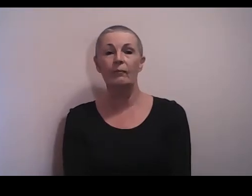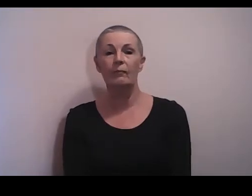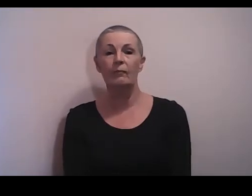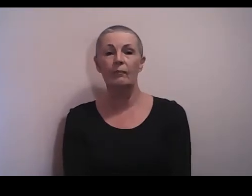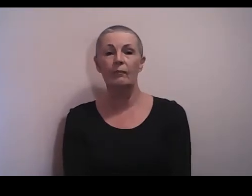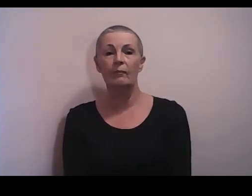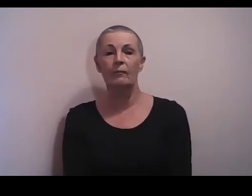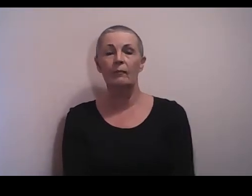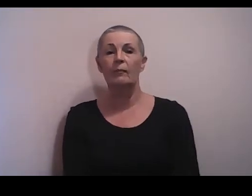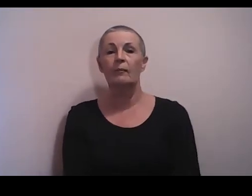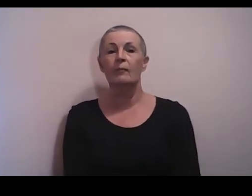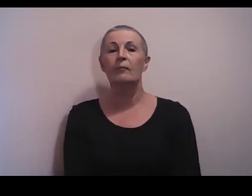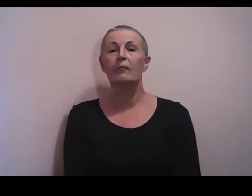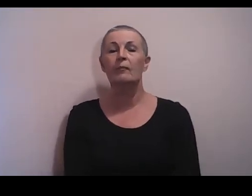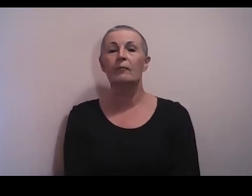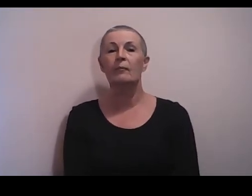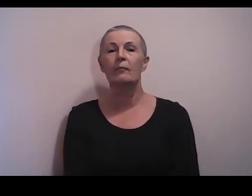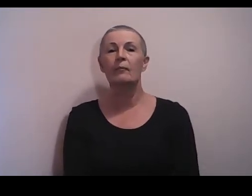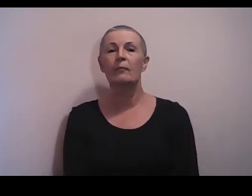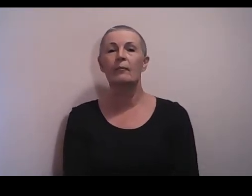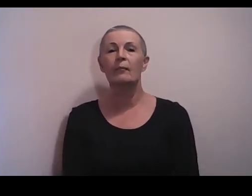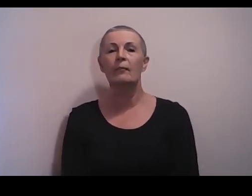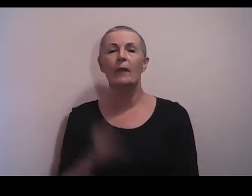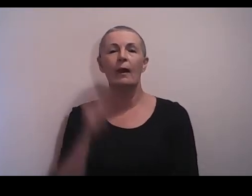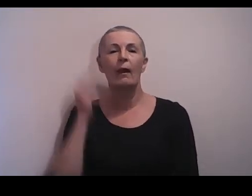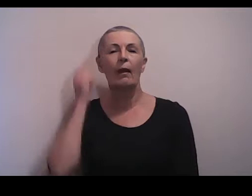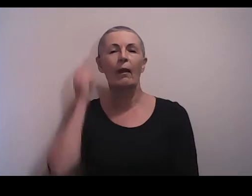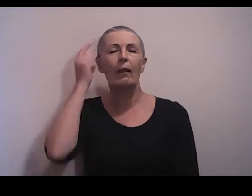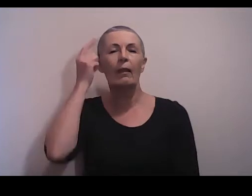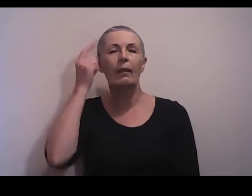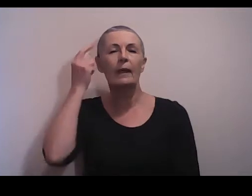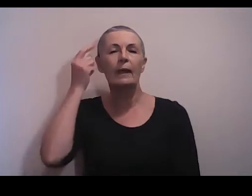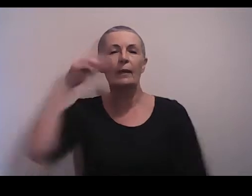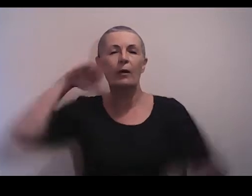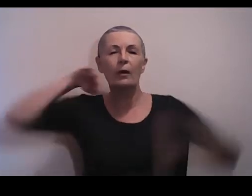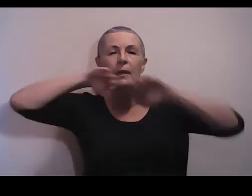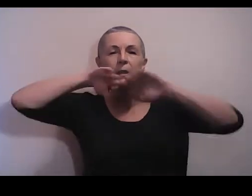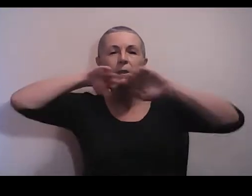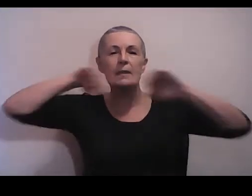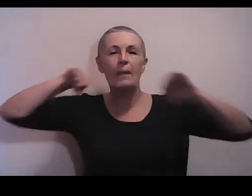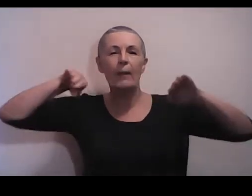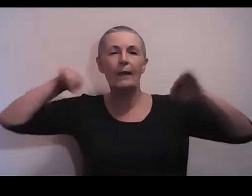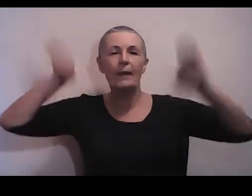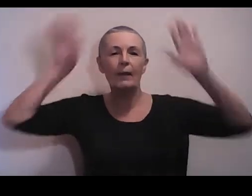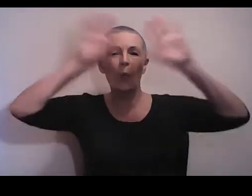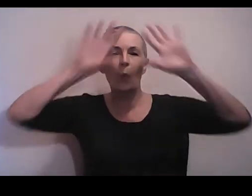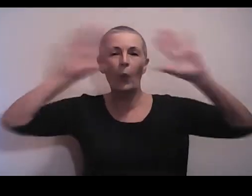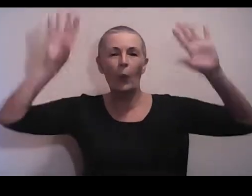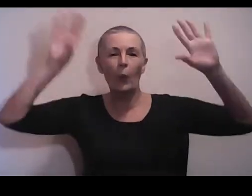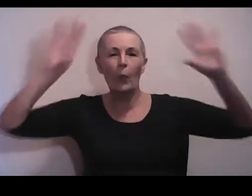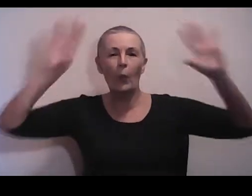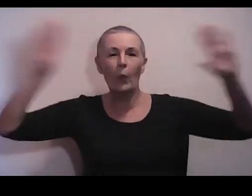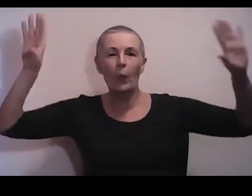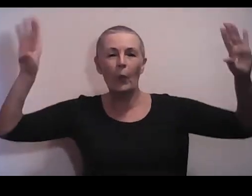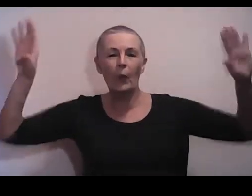body. Imagine that you are now going to separate the clouds, and then you sink